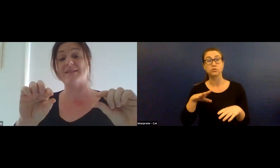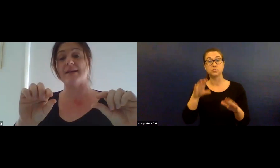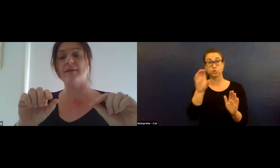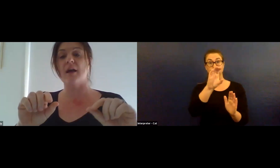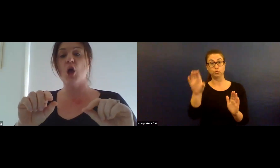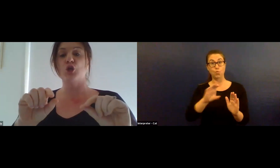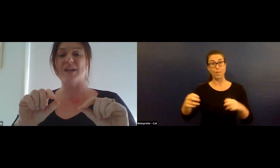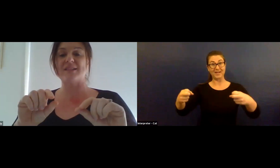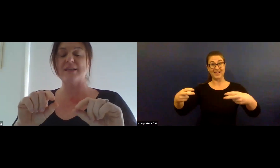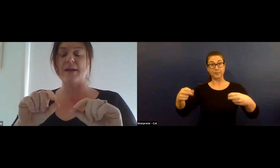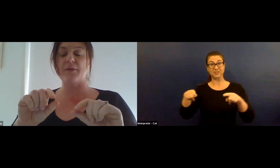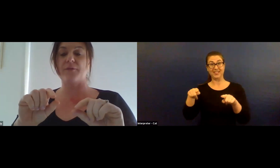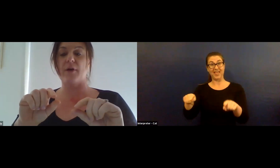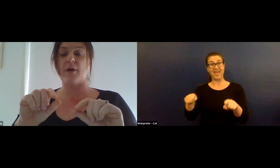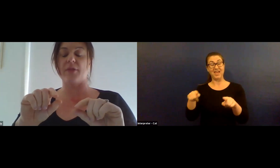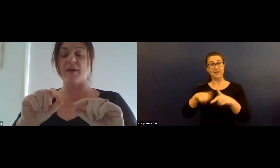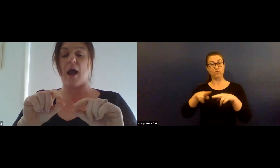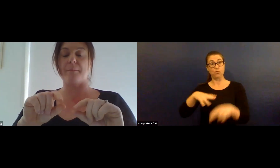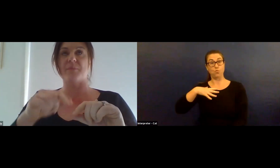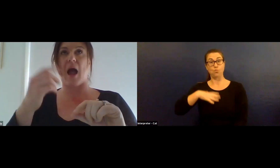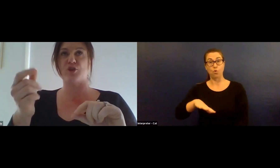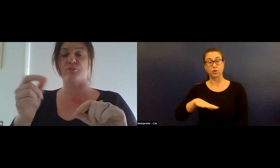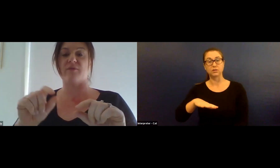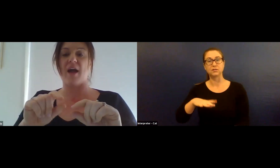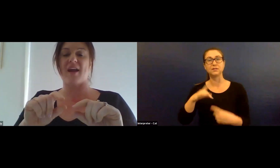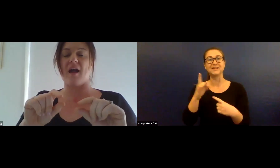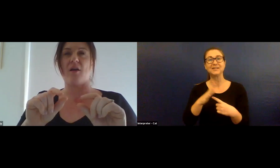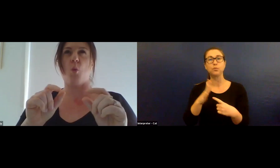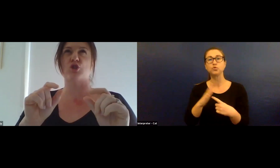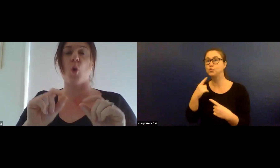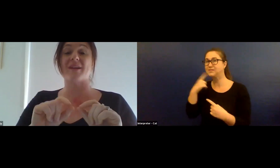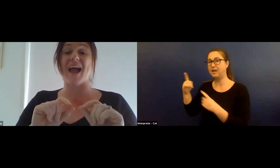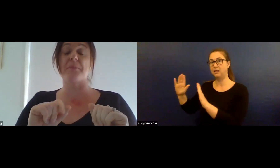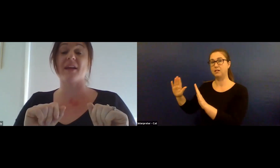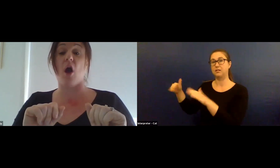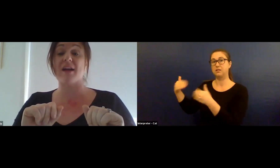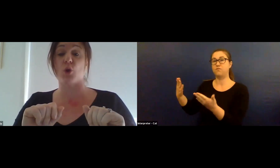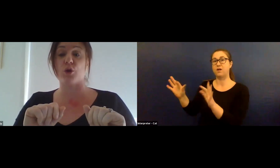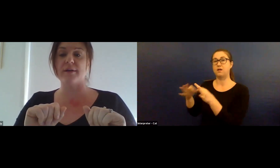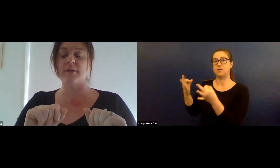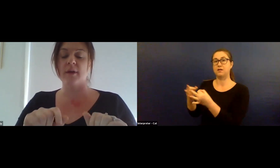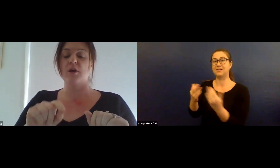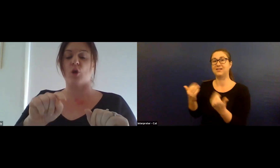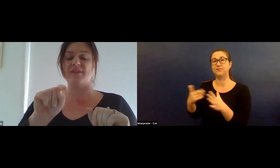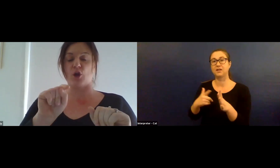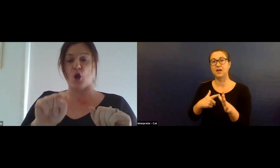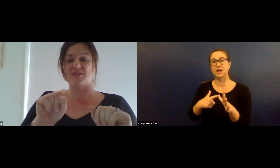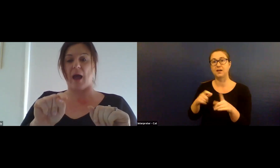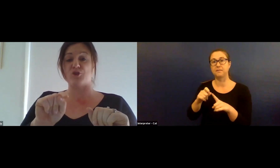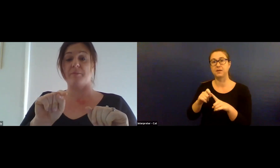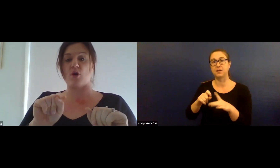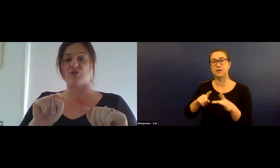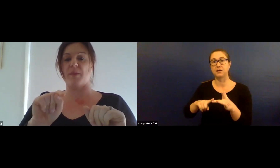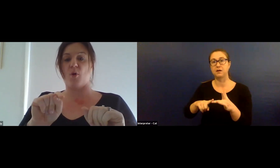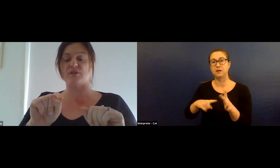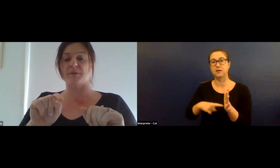Zoom meeting, you need to give the caption provider what's called an API token. So in the closed